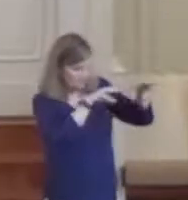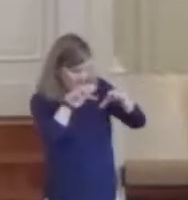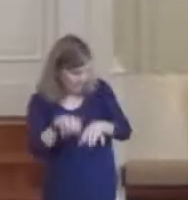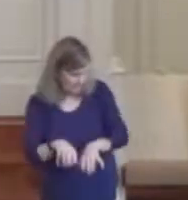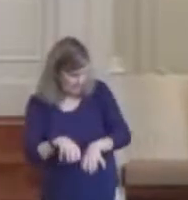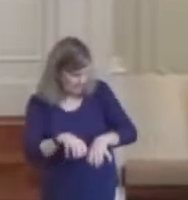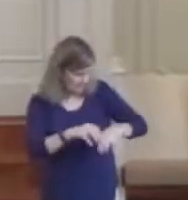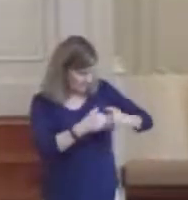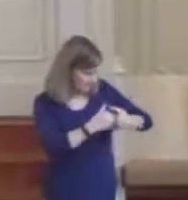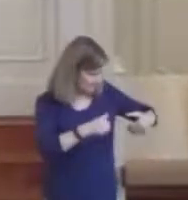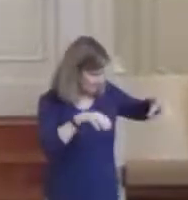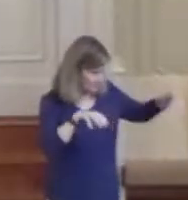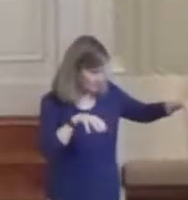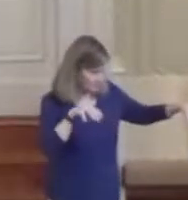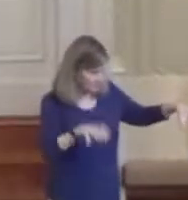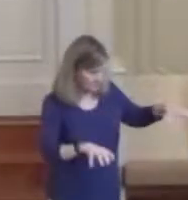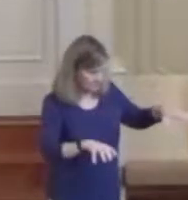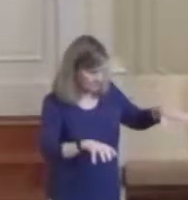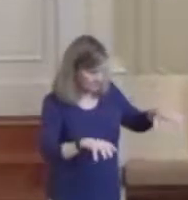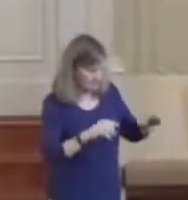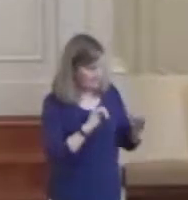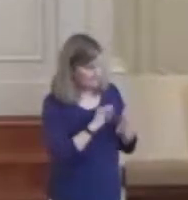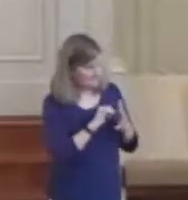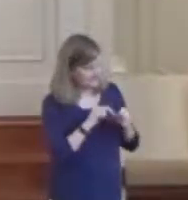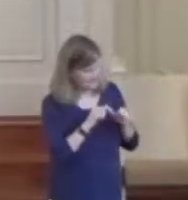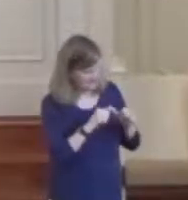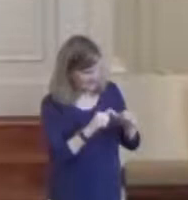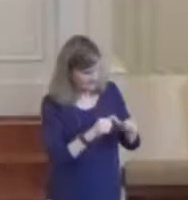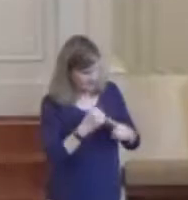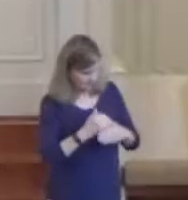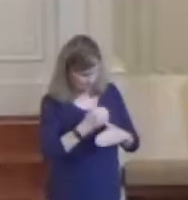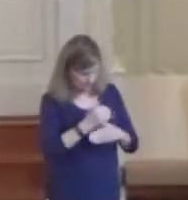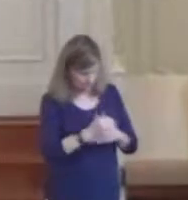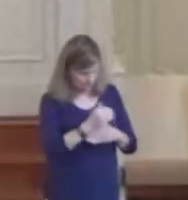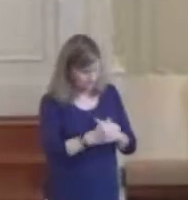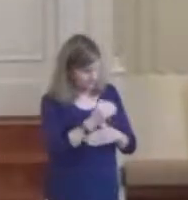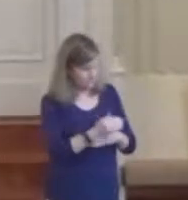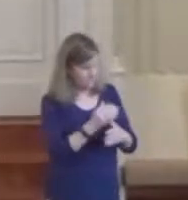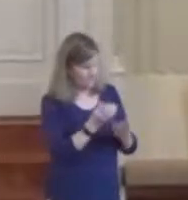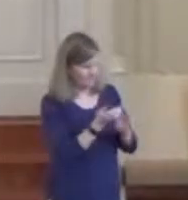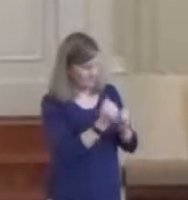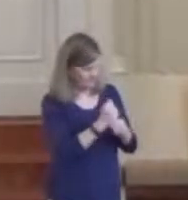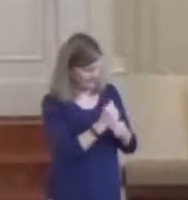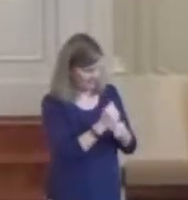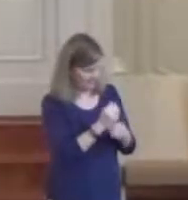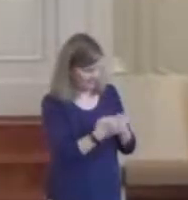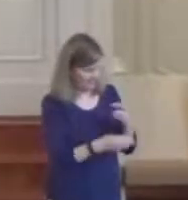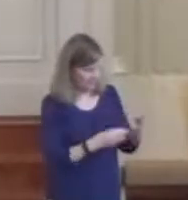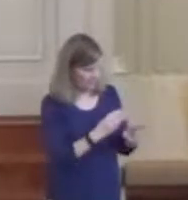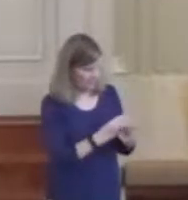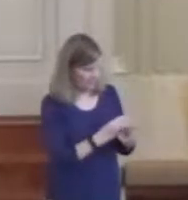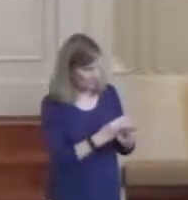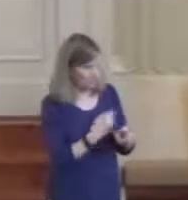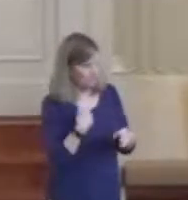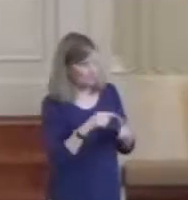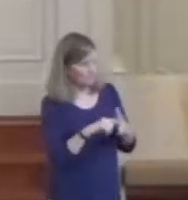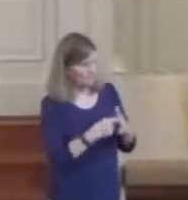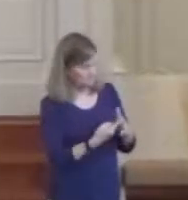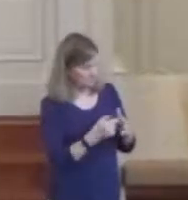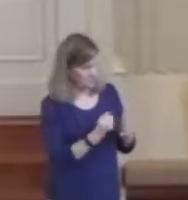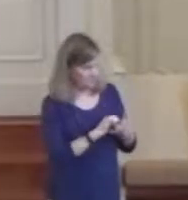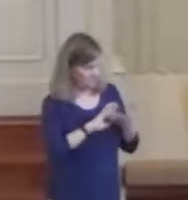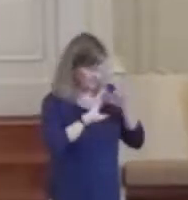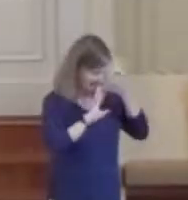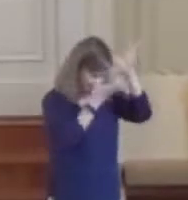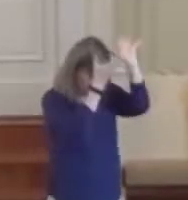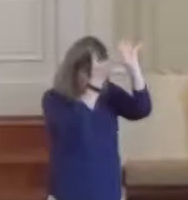night respectively. This is a continued ordering of creation. We start with chaos, and God is